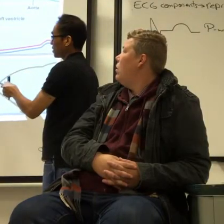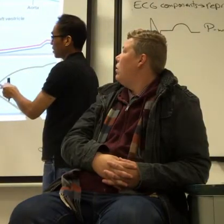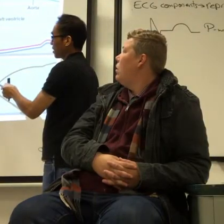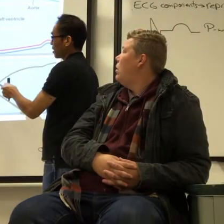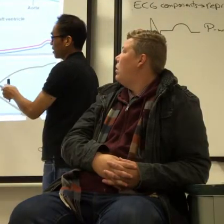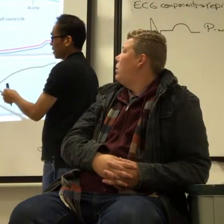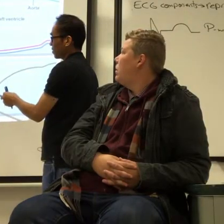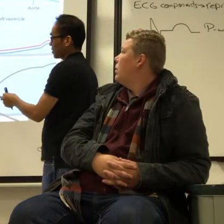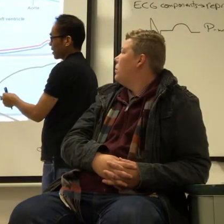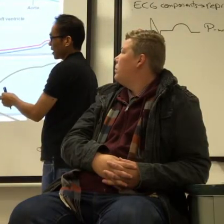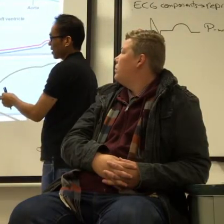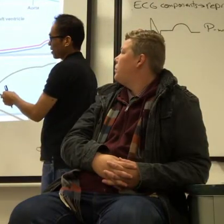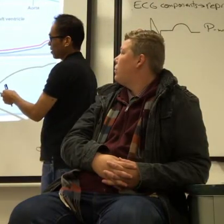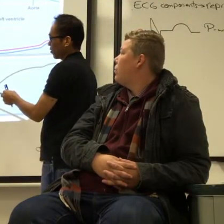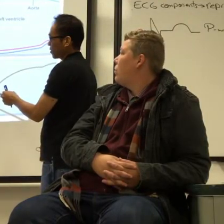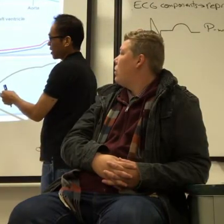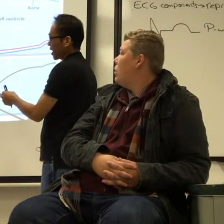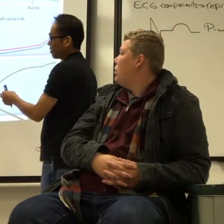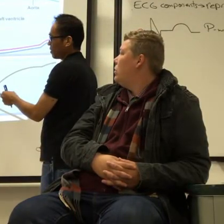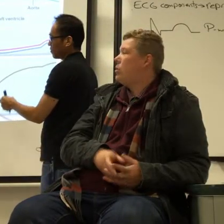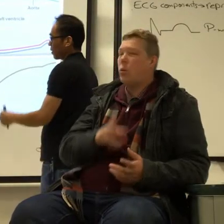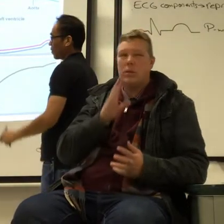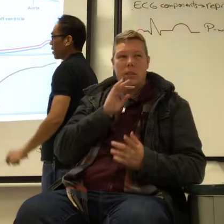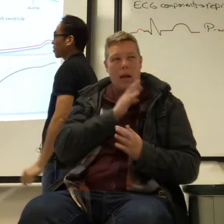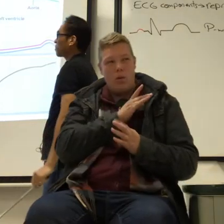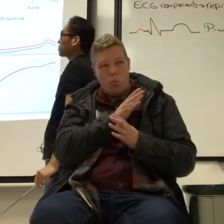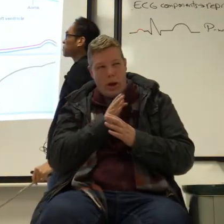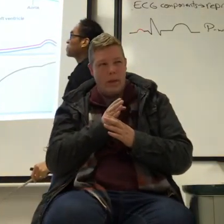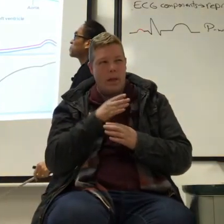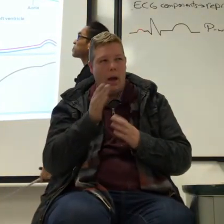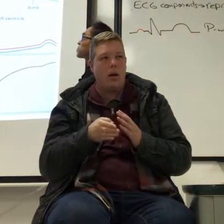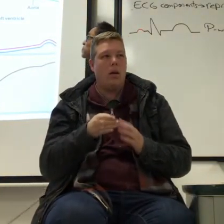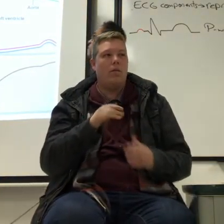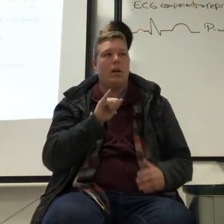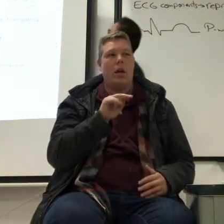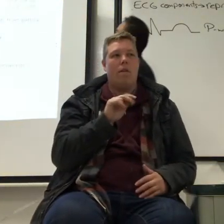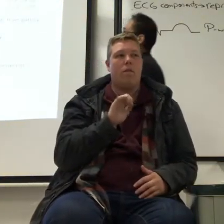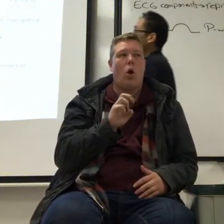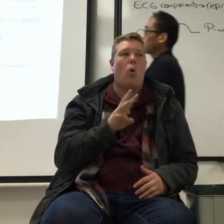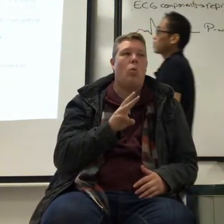Atrial systole. So it's like towards the end of inflow there.